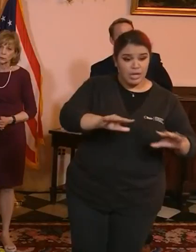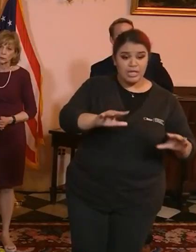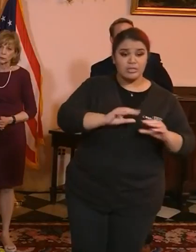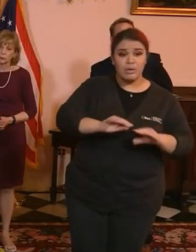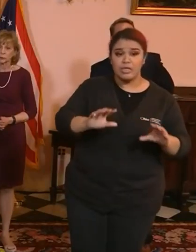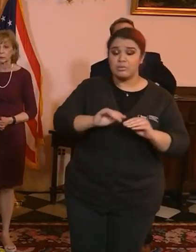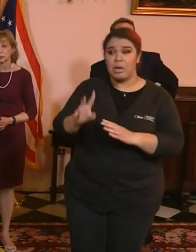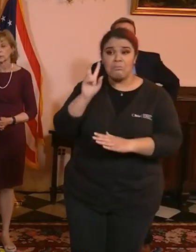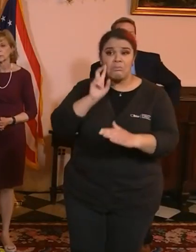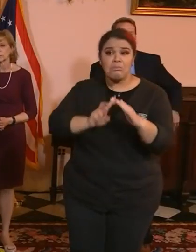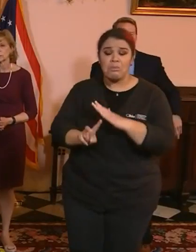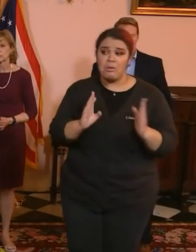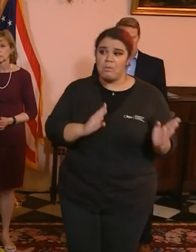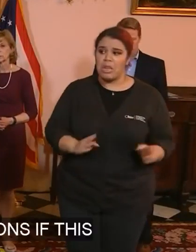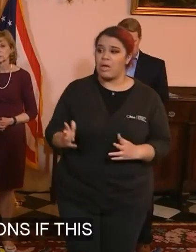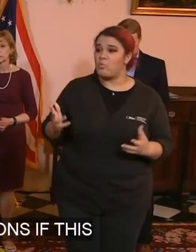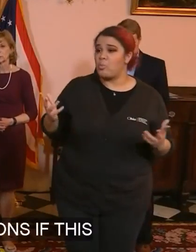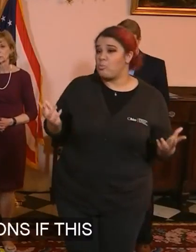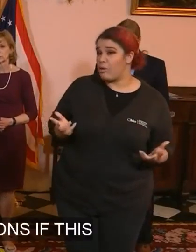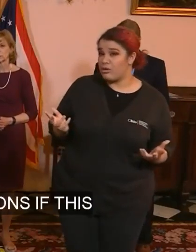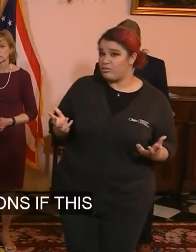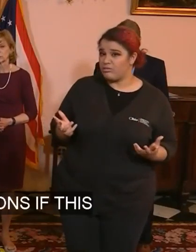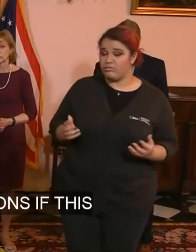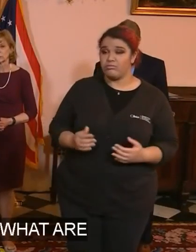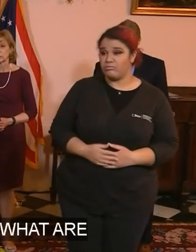that Ohioans should be preparing for right